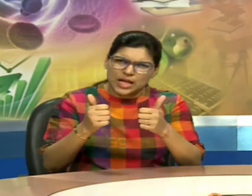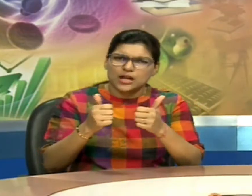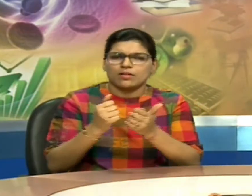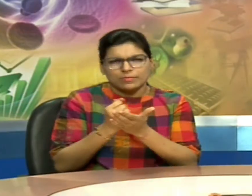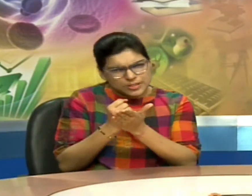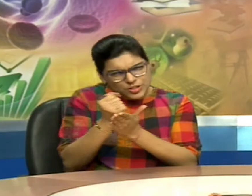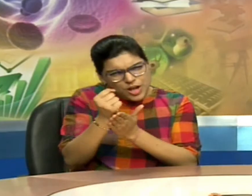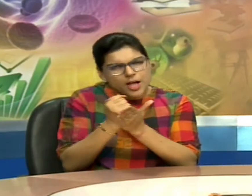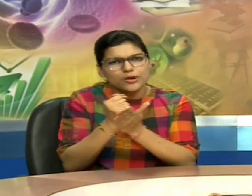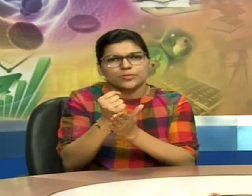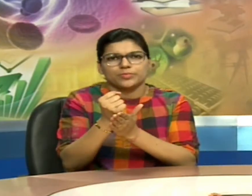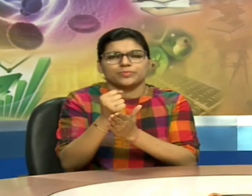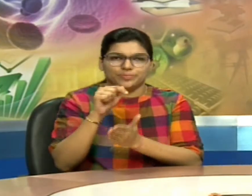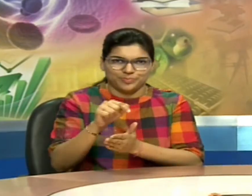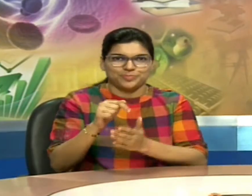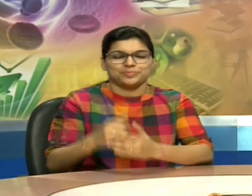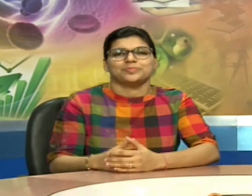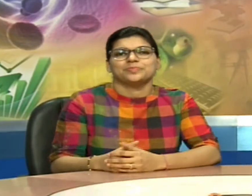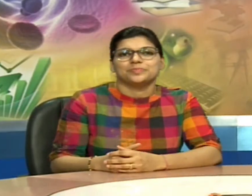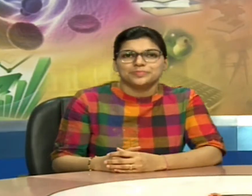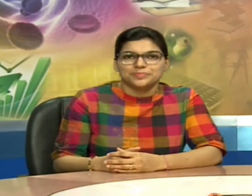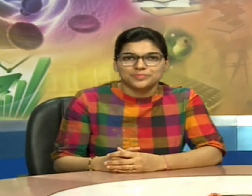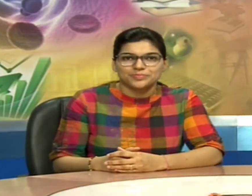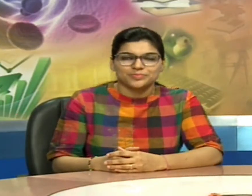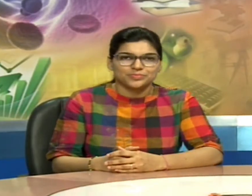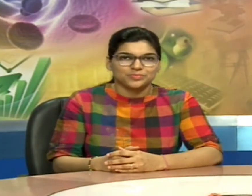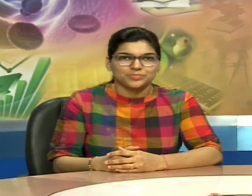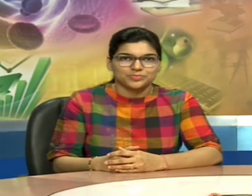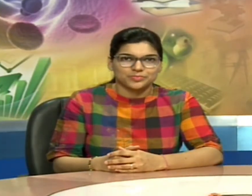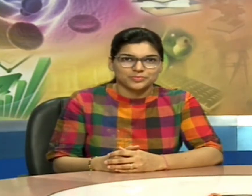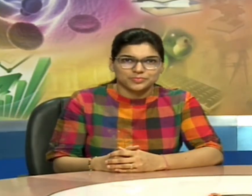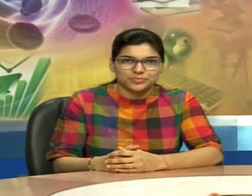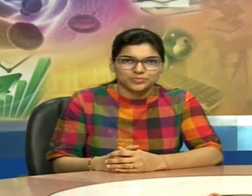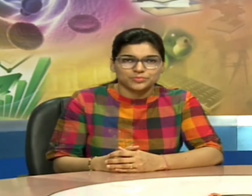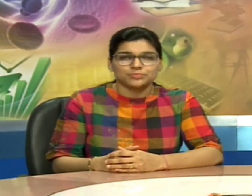whenever we feel that there is some difficult words, then we make efforts.